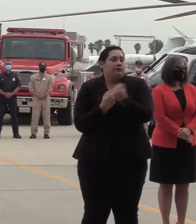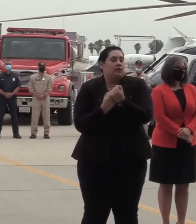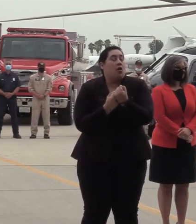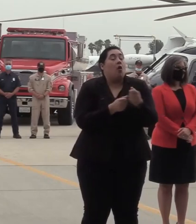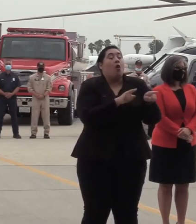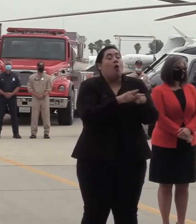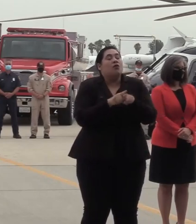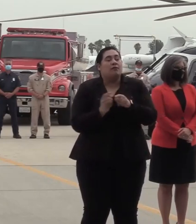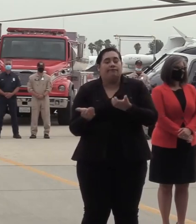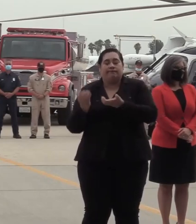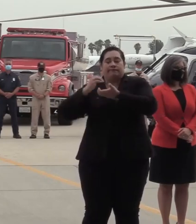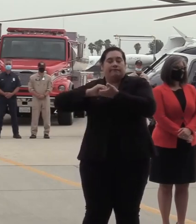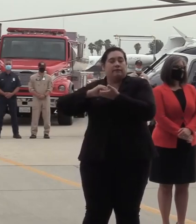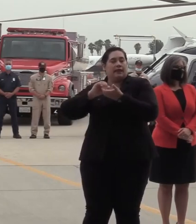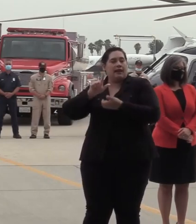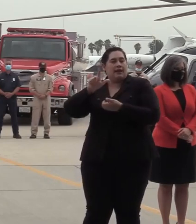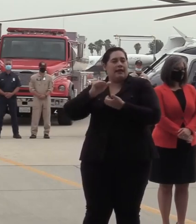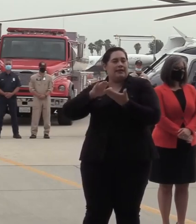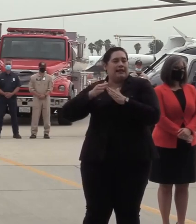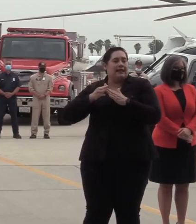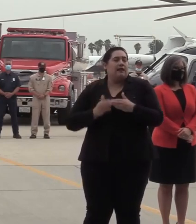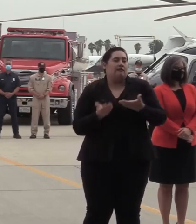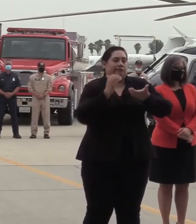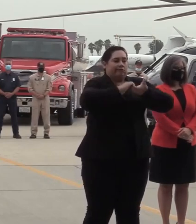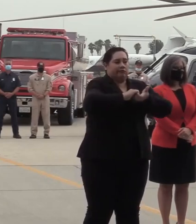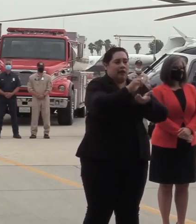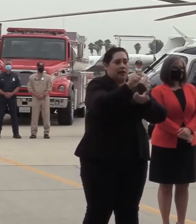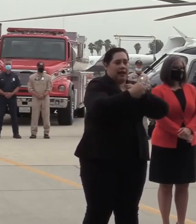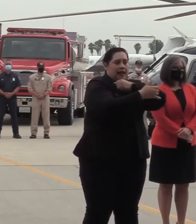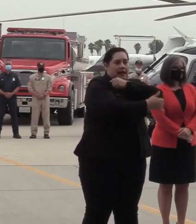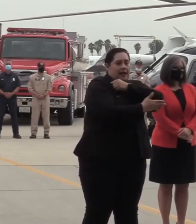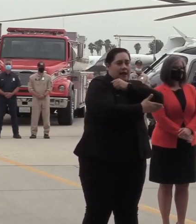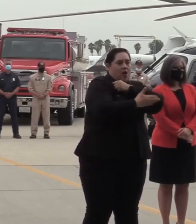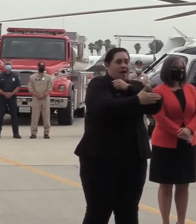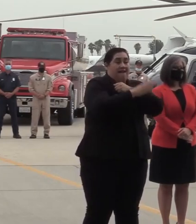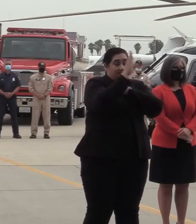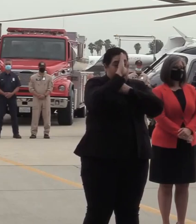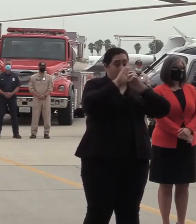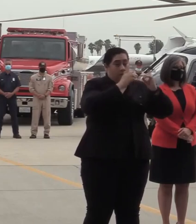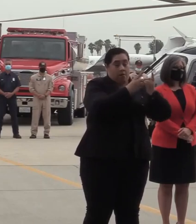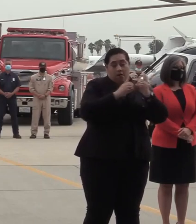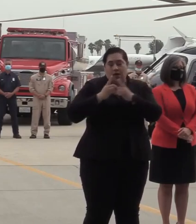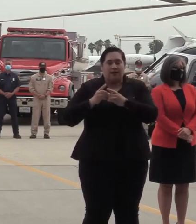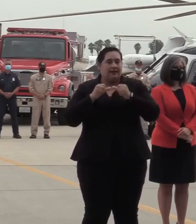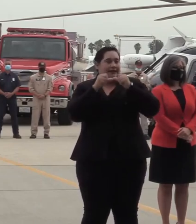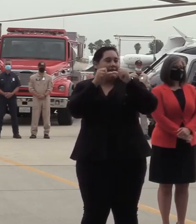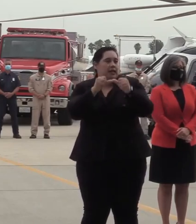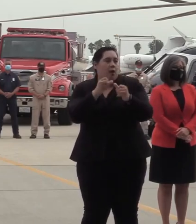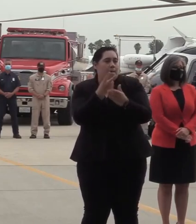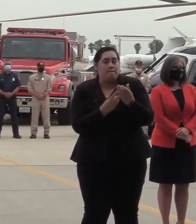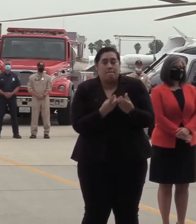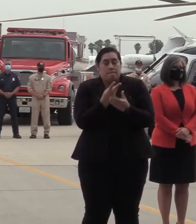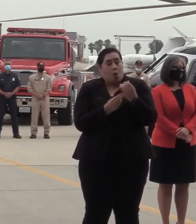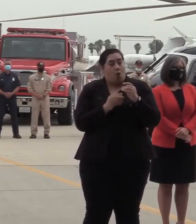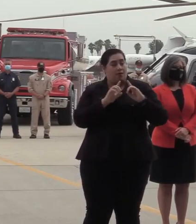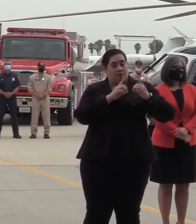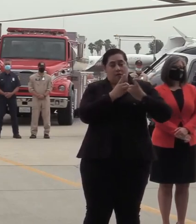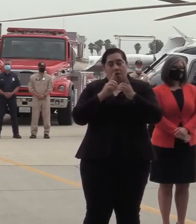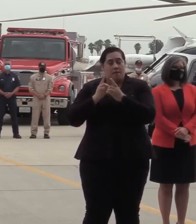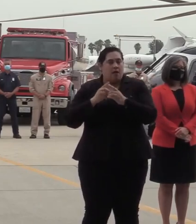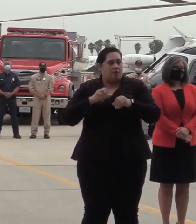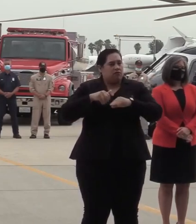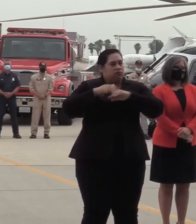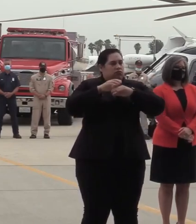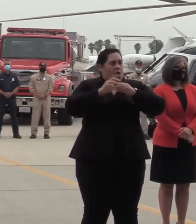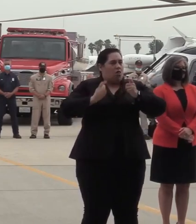partnership between the LA City and LA County Fire Departments continues. Together, our two fire departments dispatched the largest fleet of